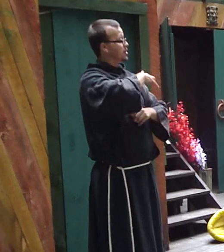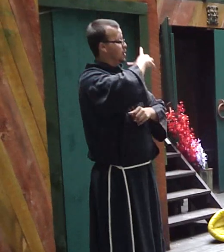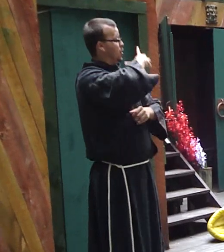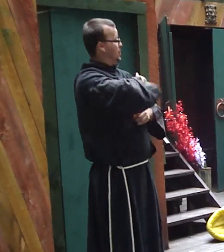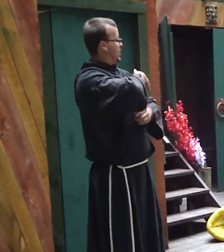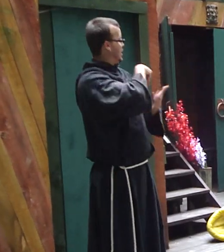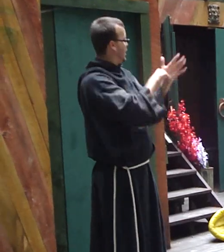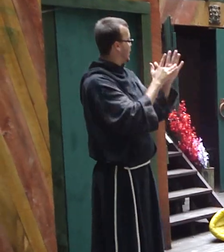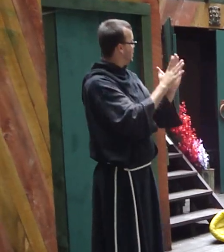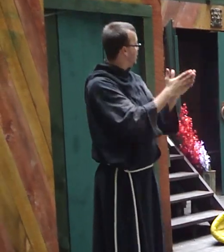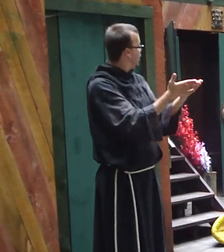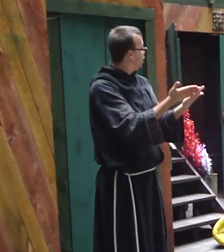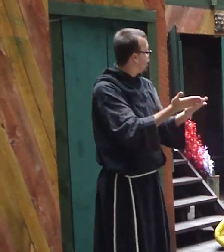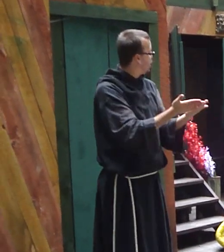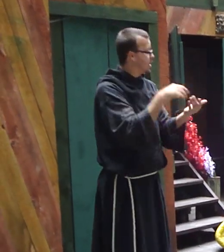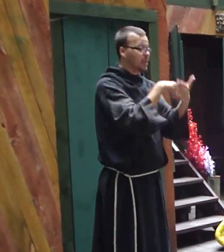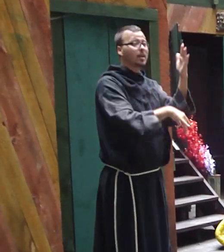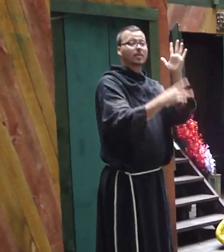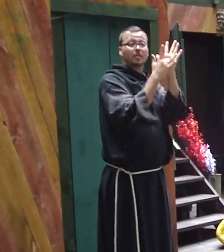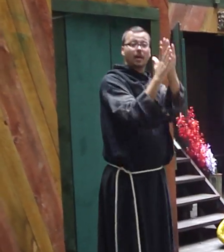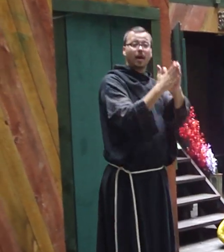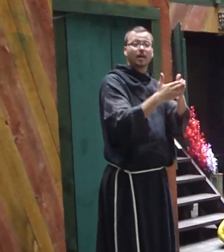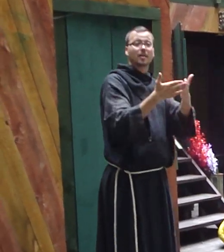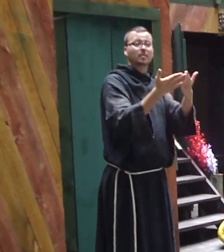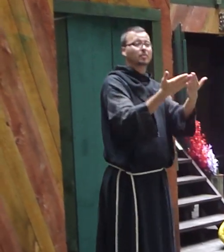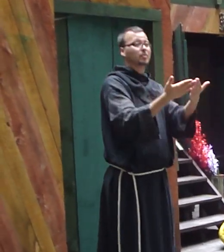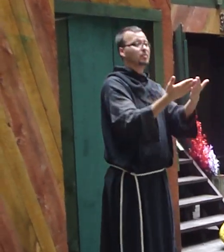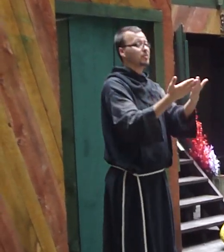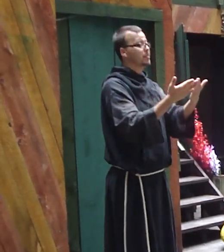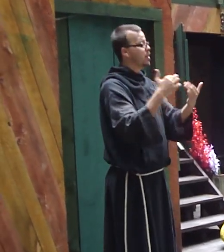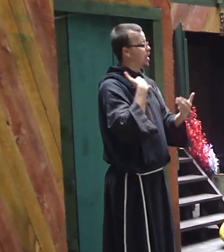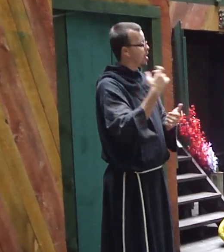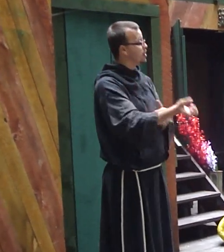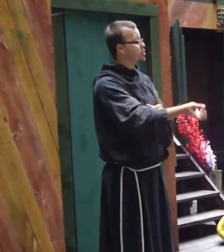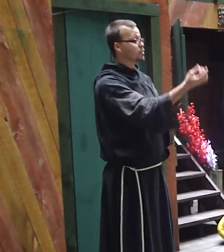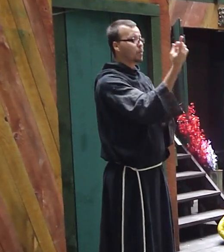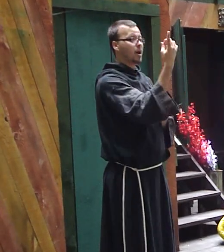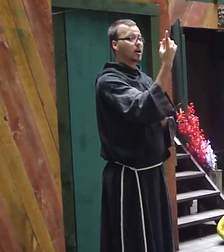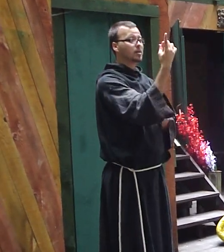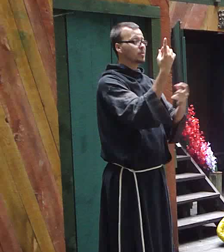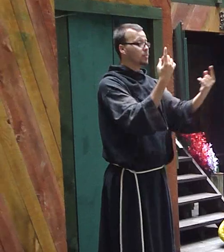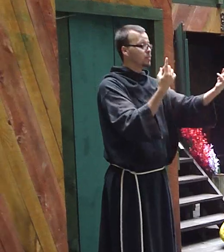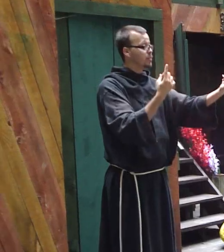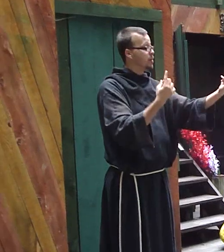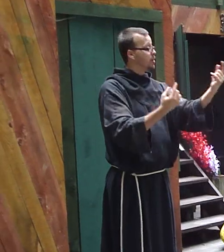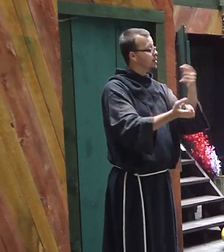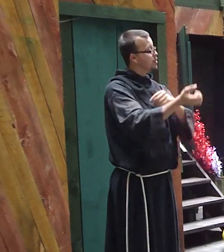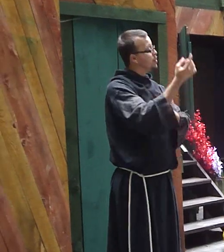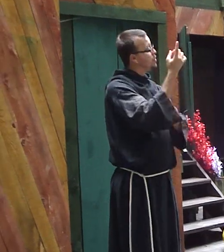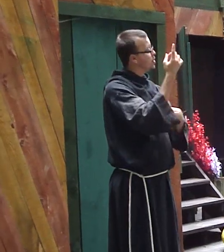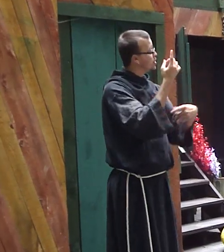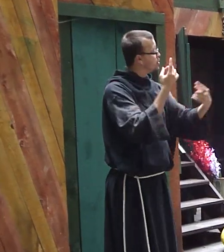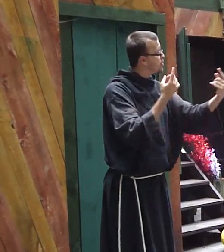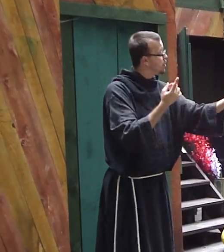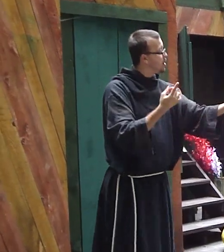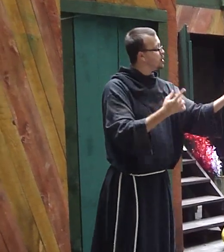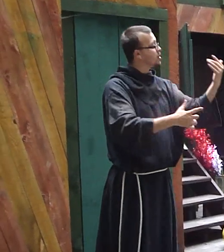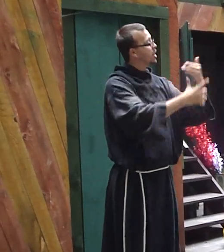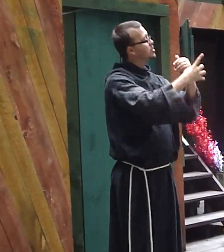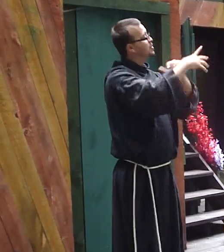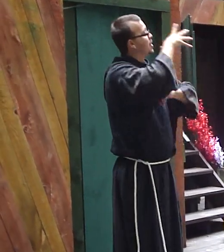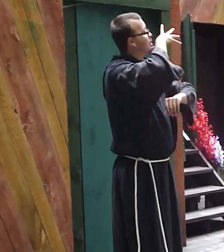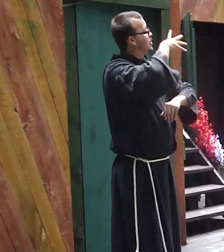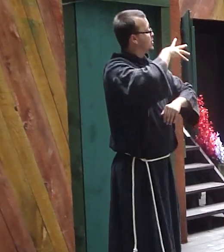woman in the Bible. In the Bible. There was one. One.